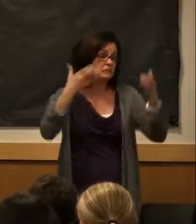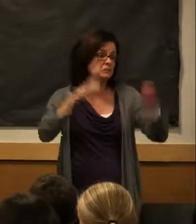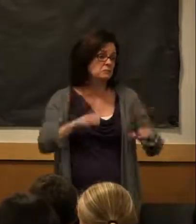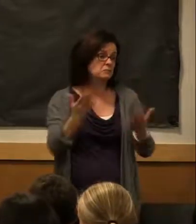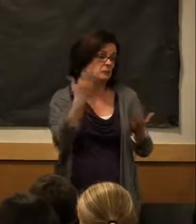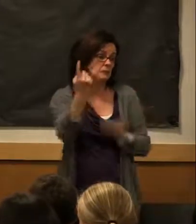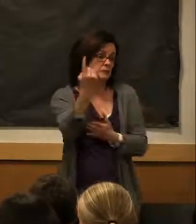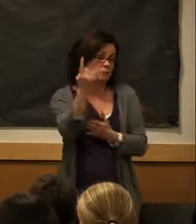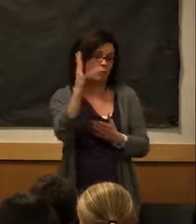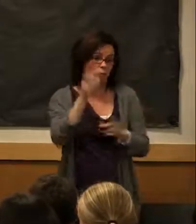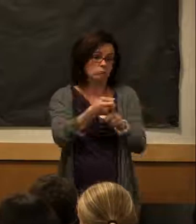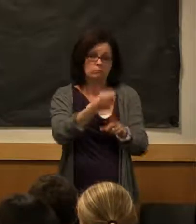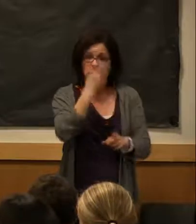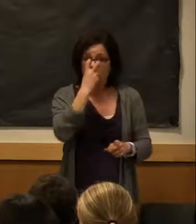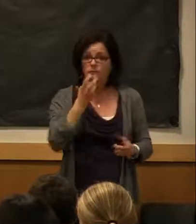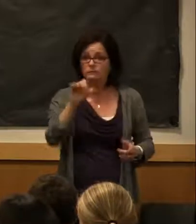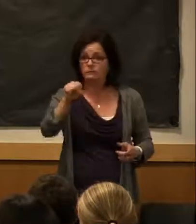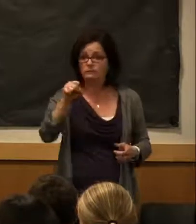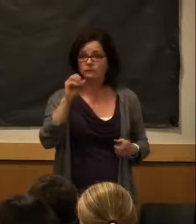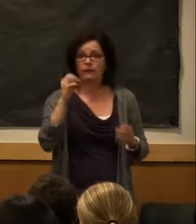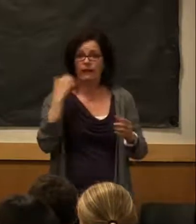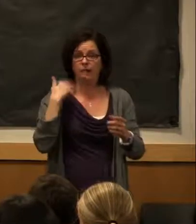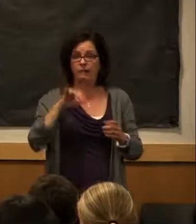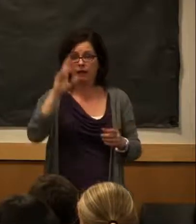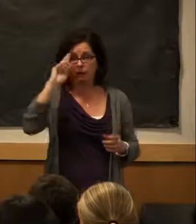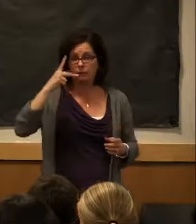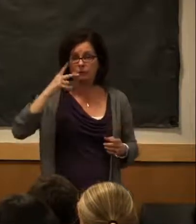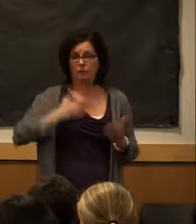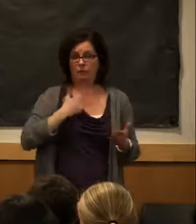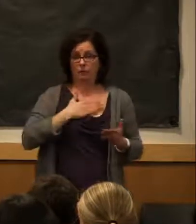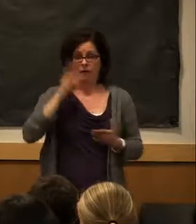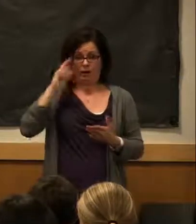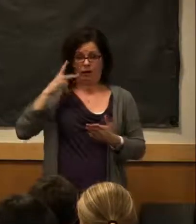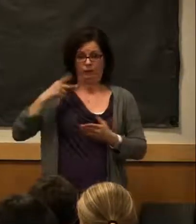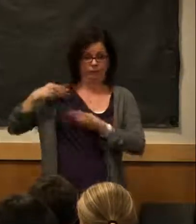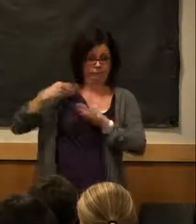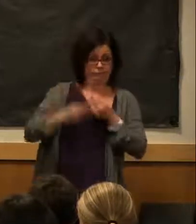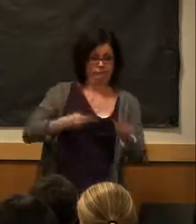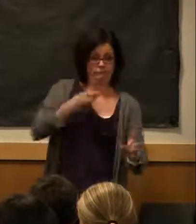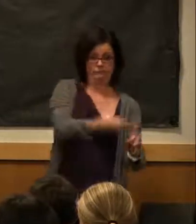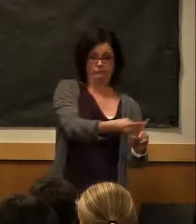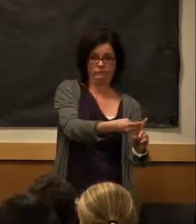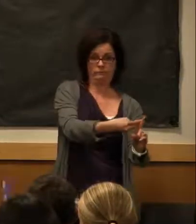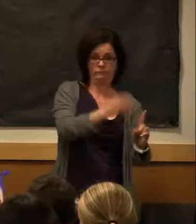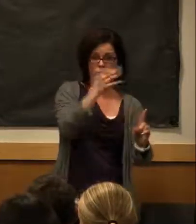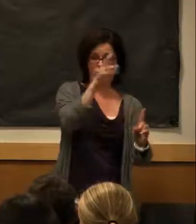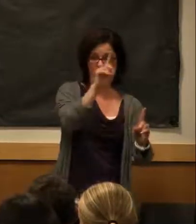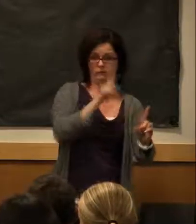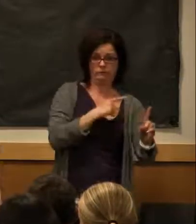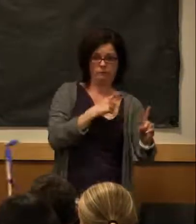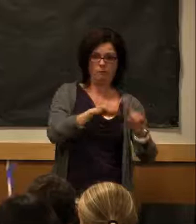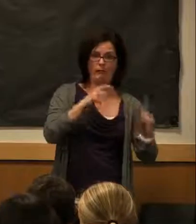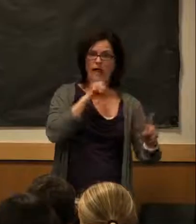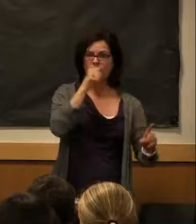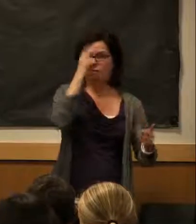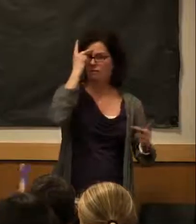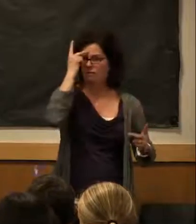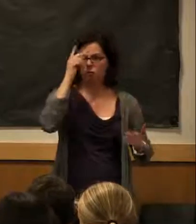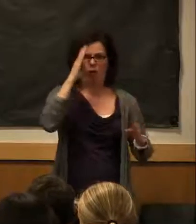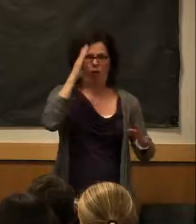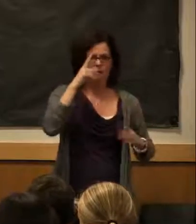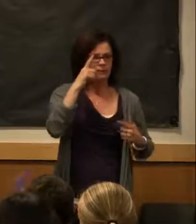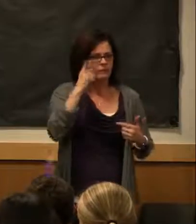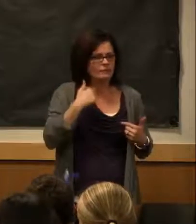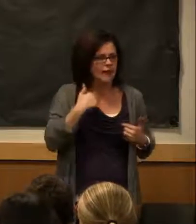might have RP because of me, and I don't worry about that because I know what a great life